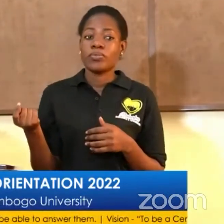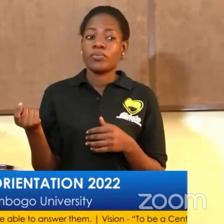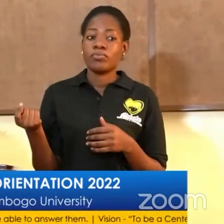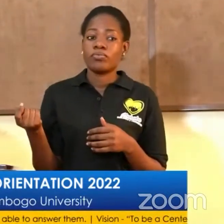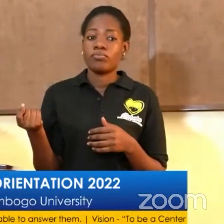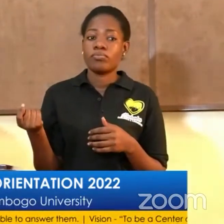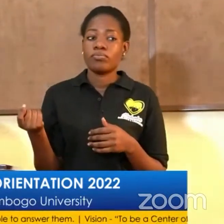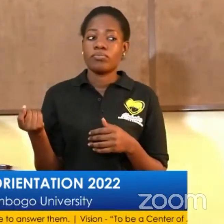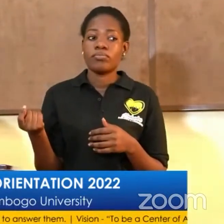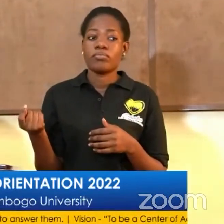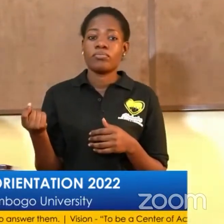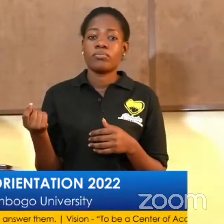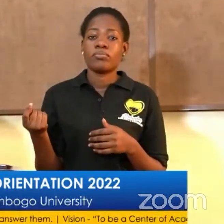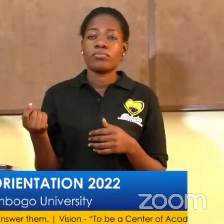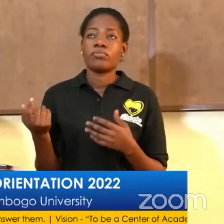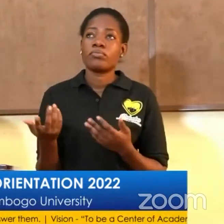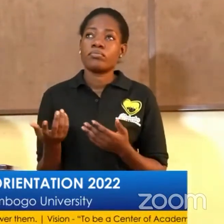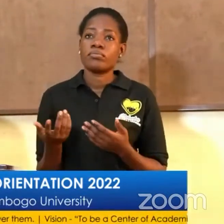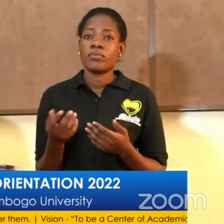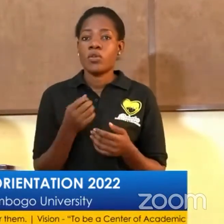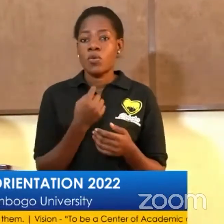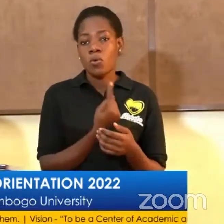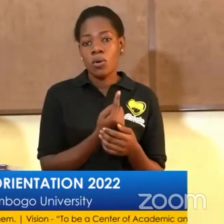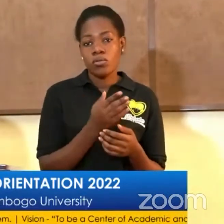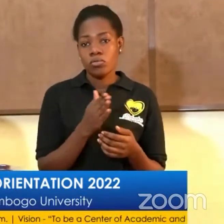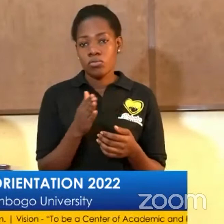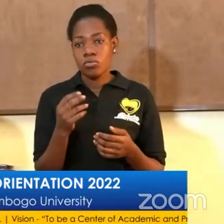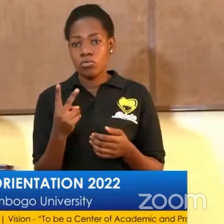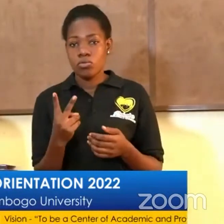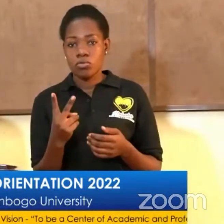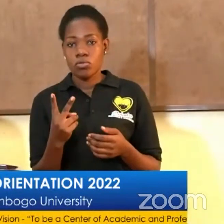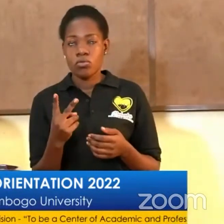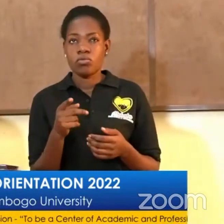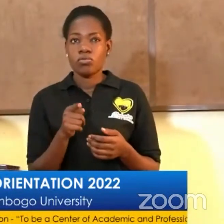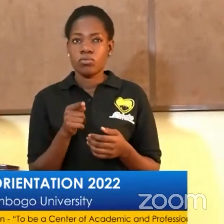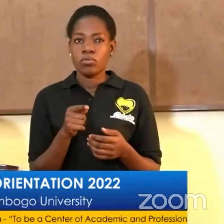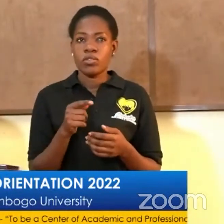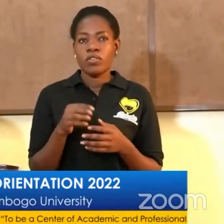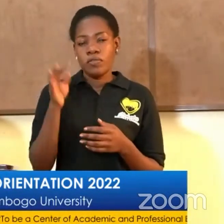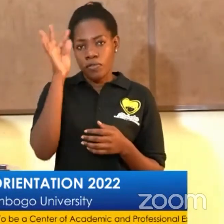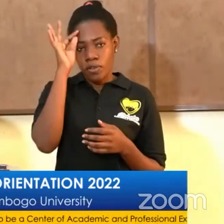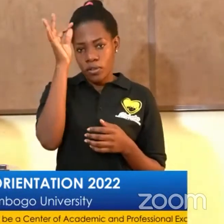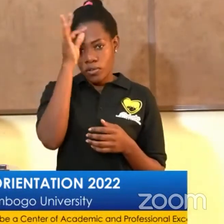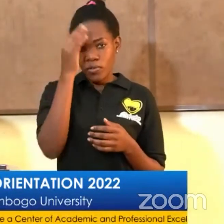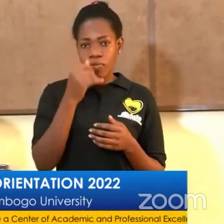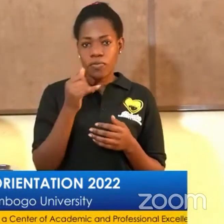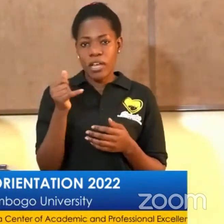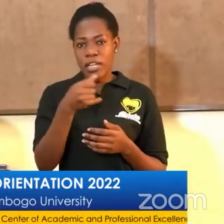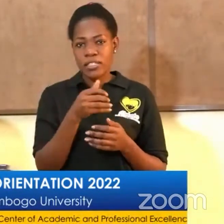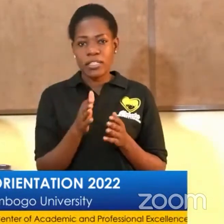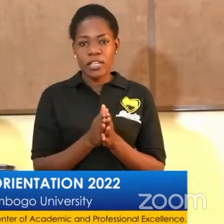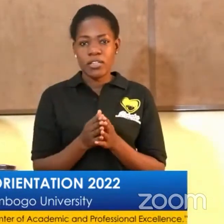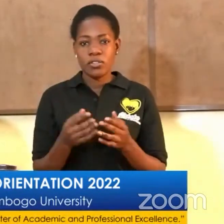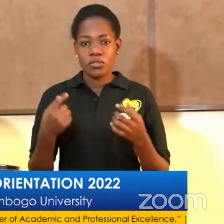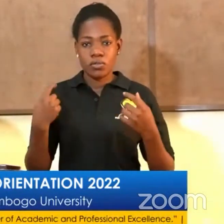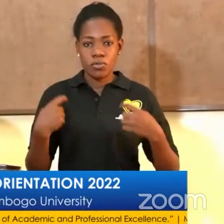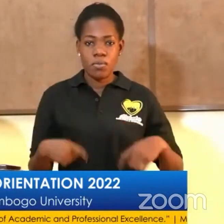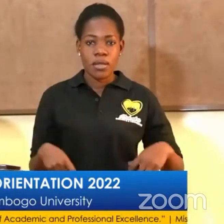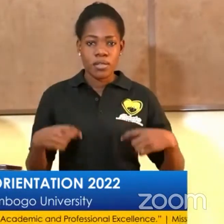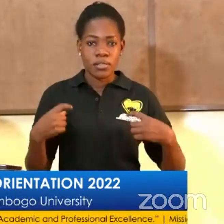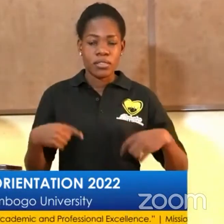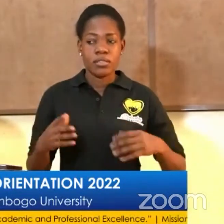1 to 2, we shall have Dean Faculty of Arts and Humanities. After that, you